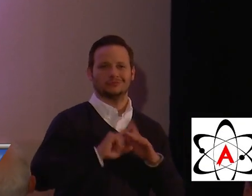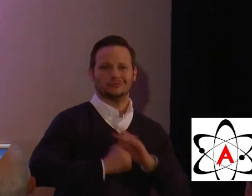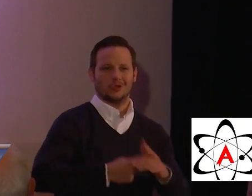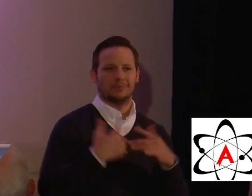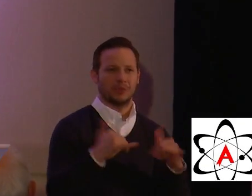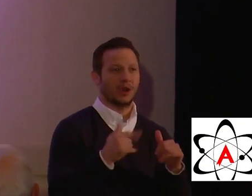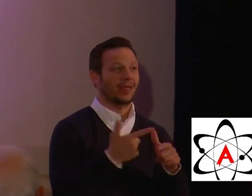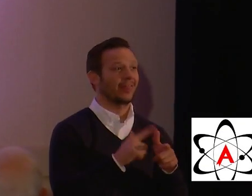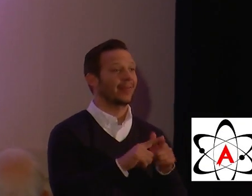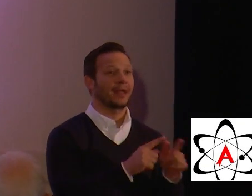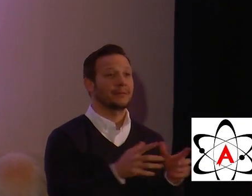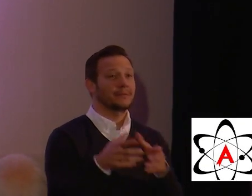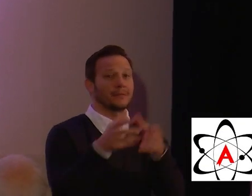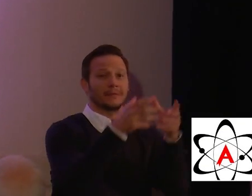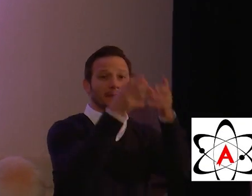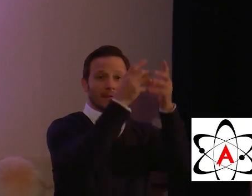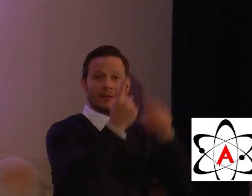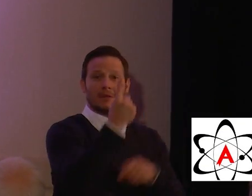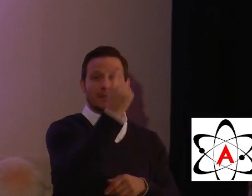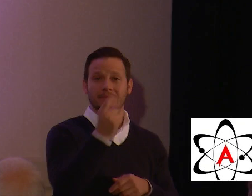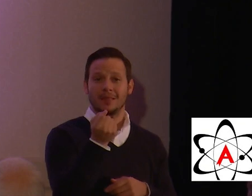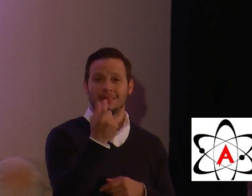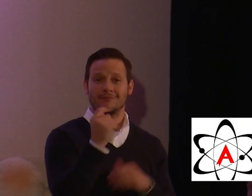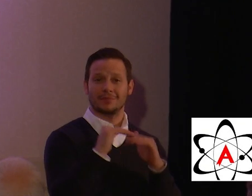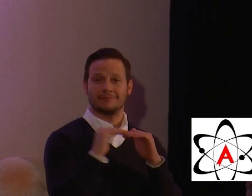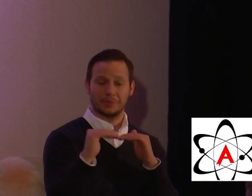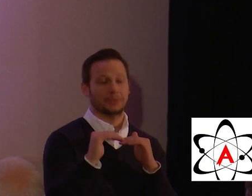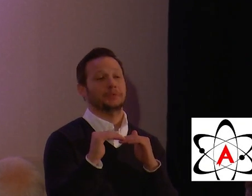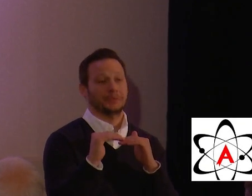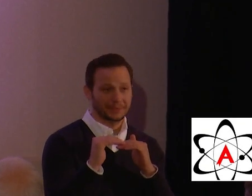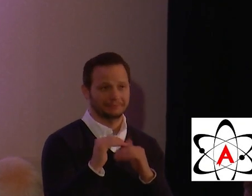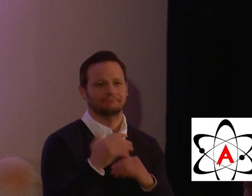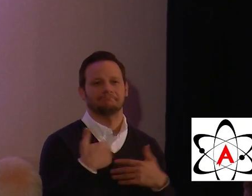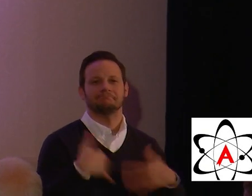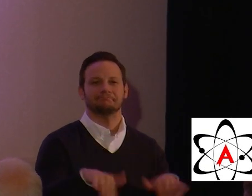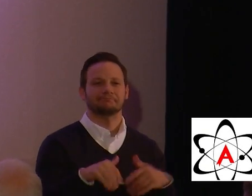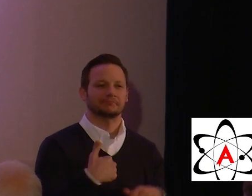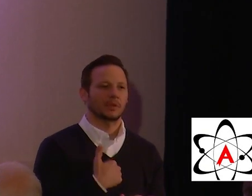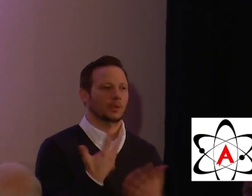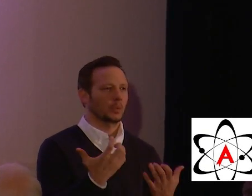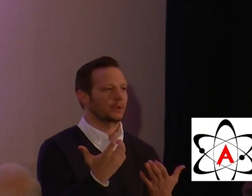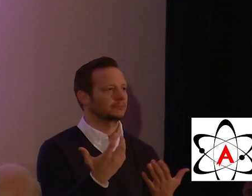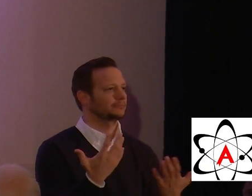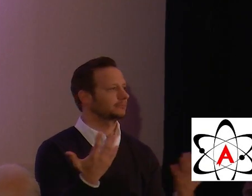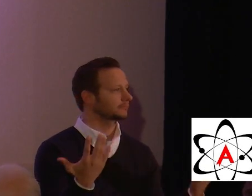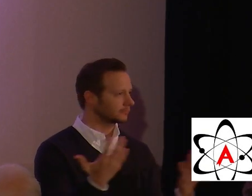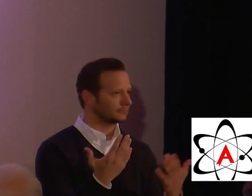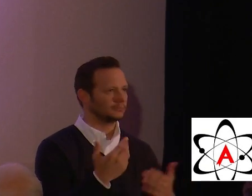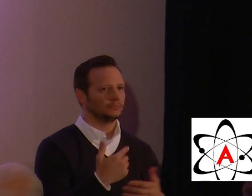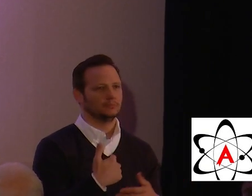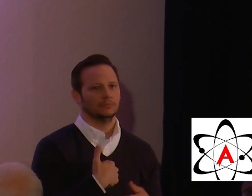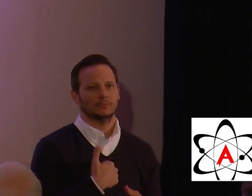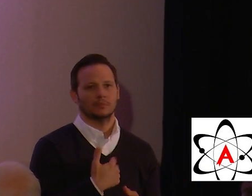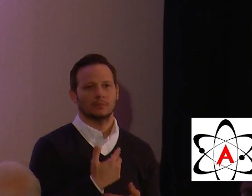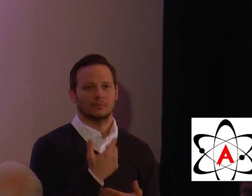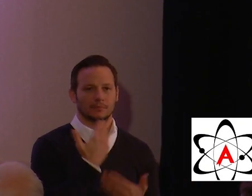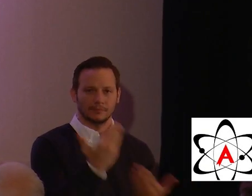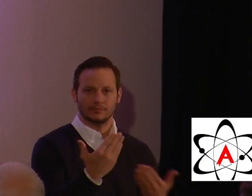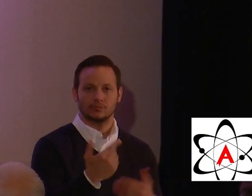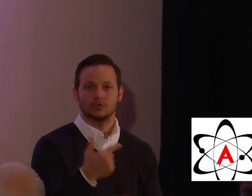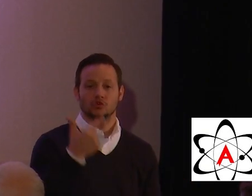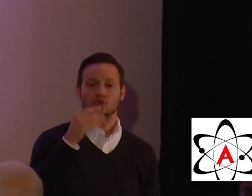11th floor. So that's great. I would like to start out by wishing you all a heartfelt, wonderful Good